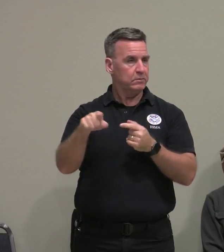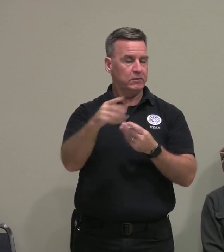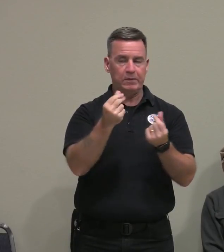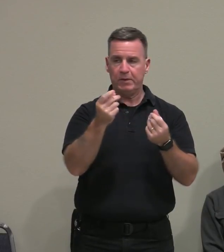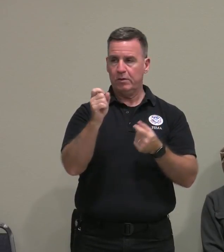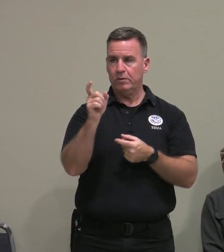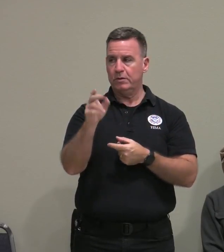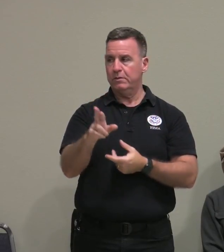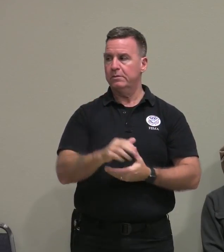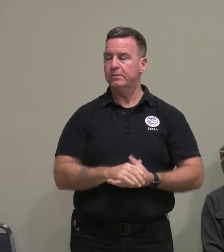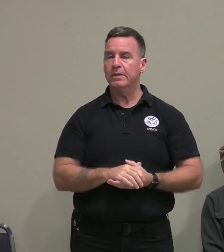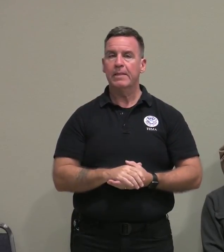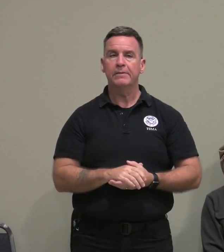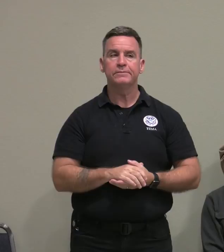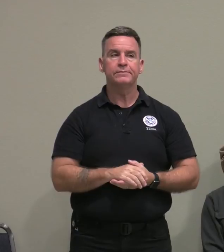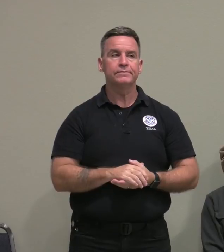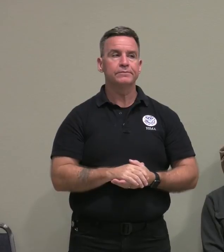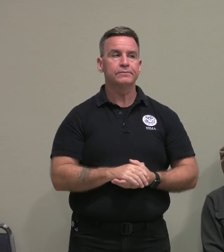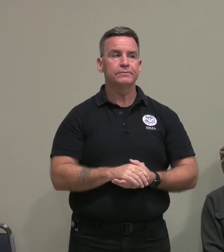property owners.